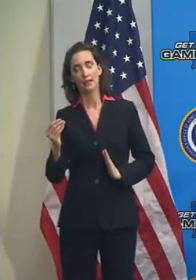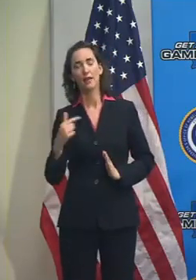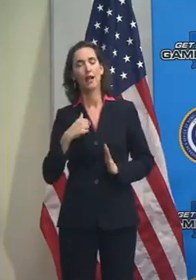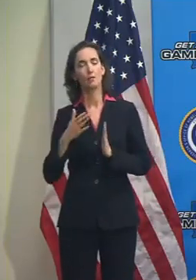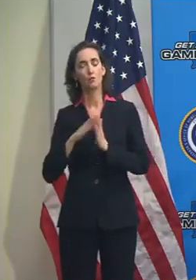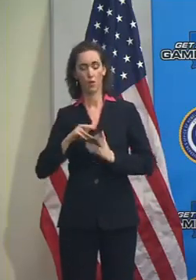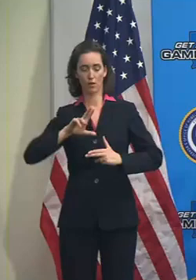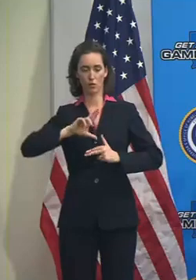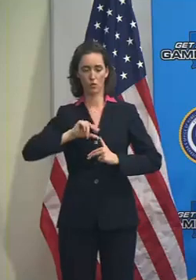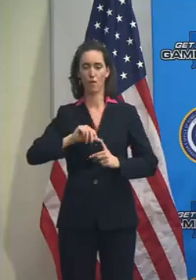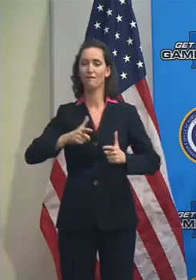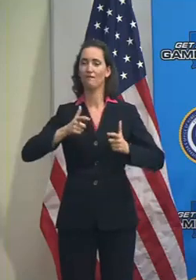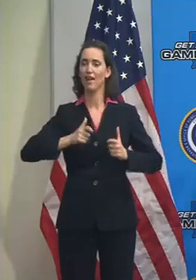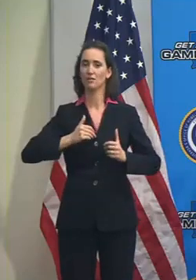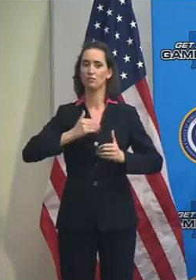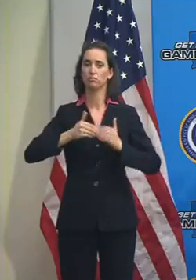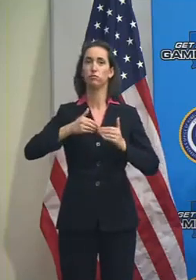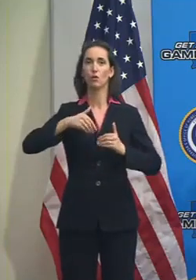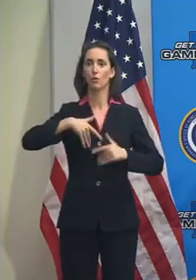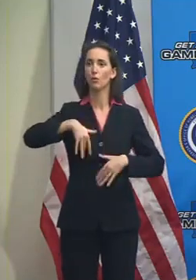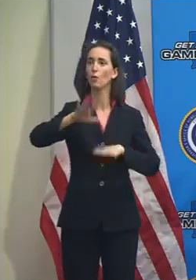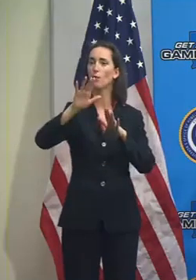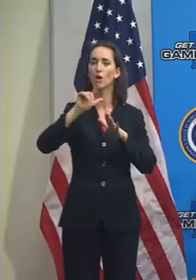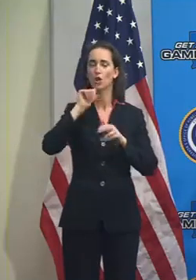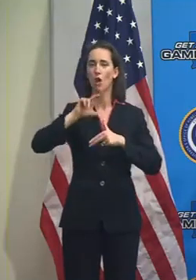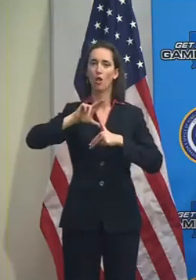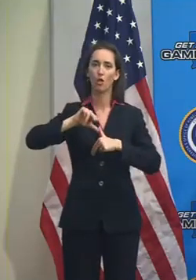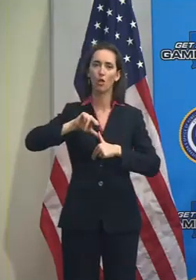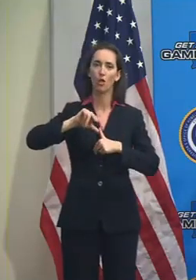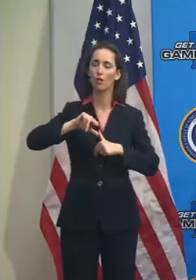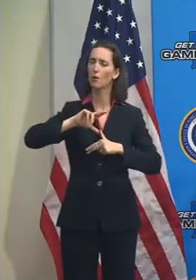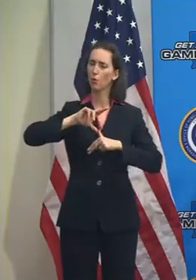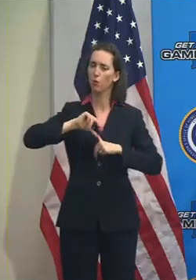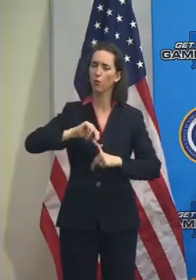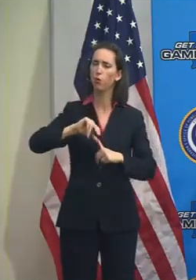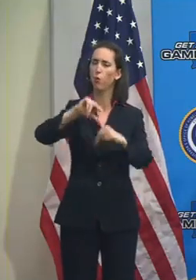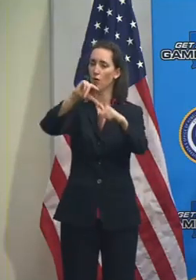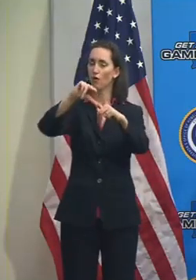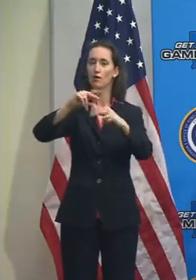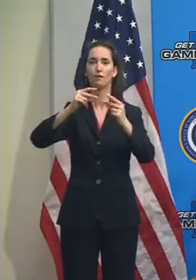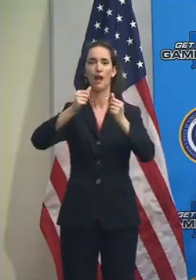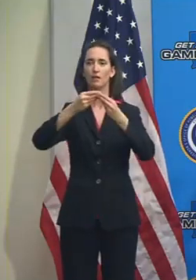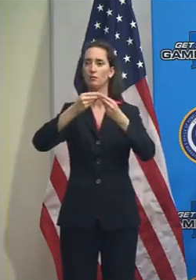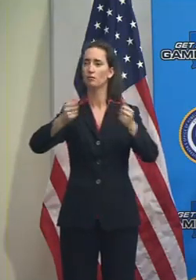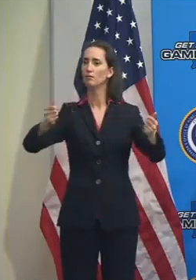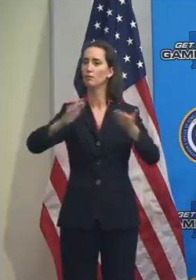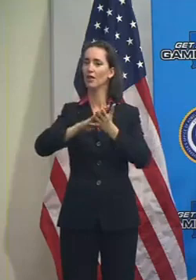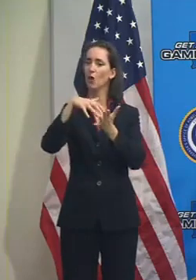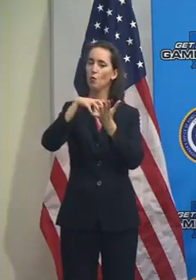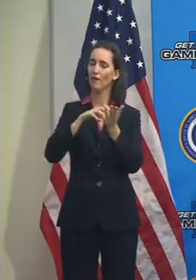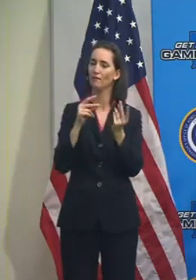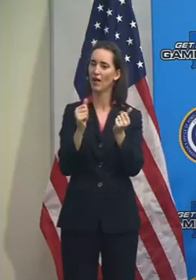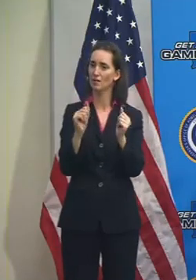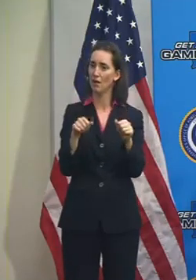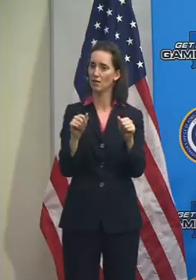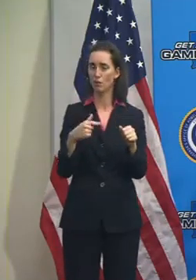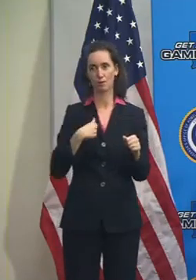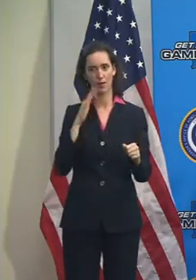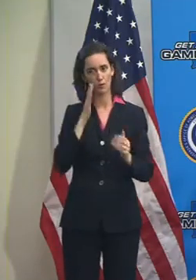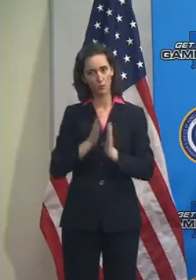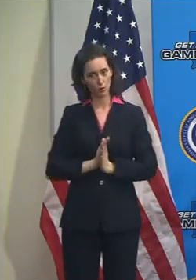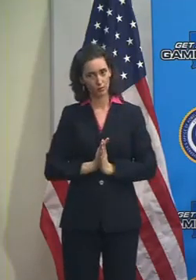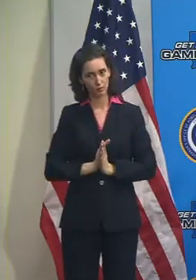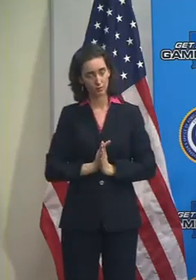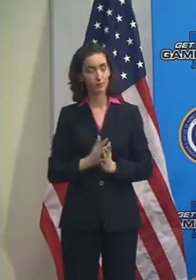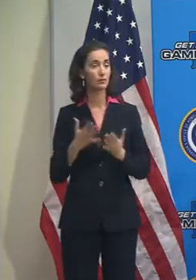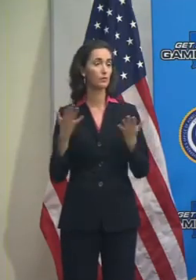move through our area just as quickly as possible and degrade and weaken as quickly as possible. So